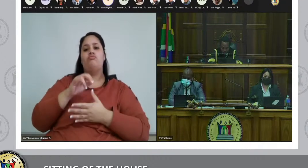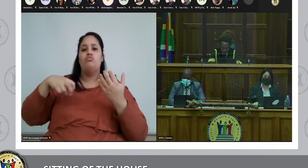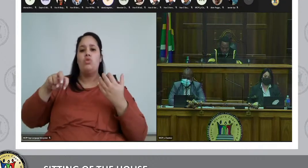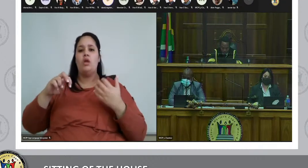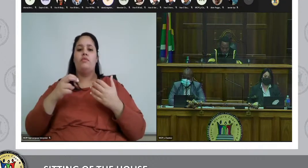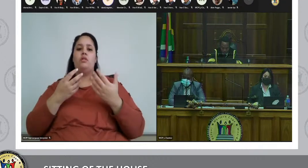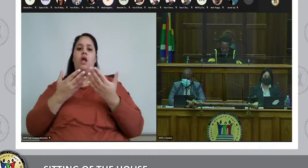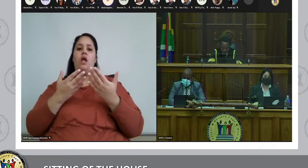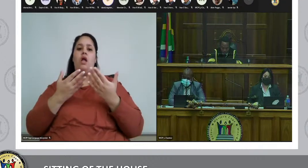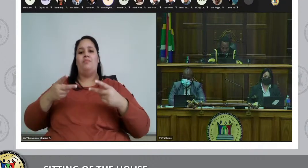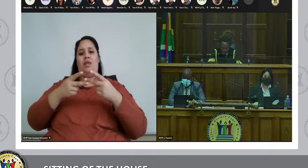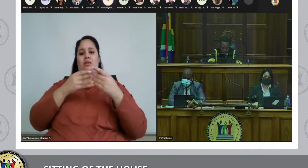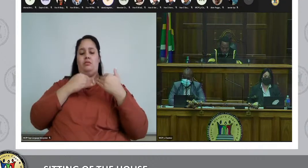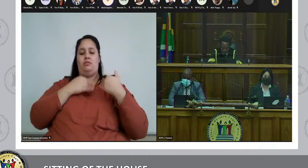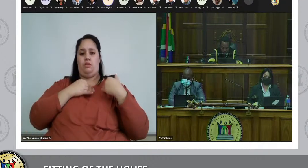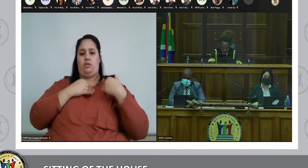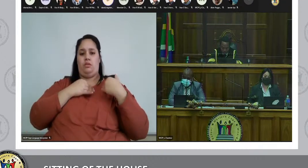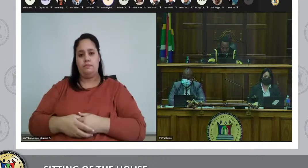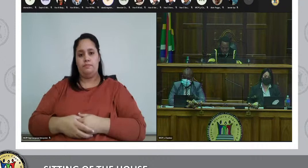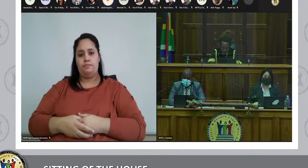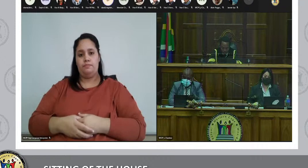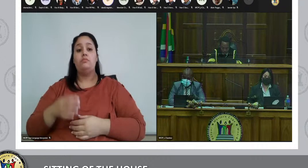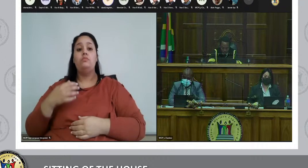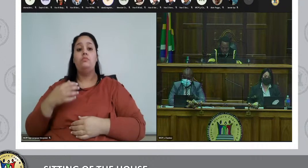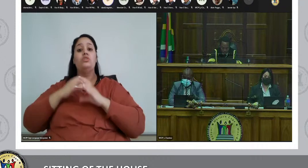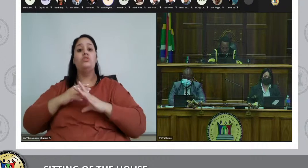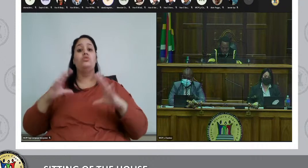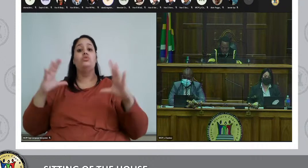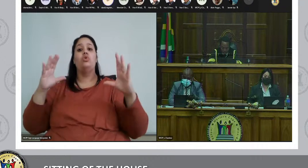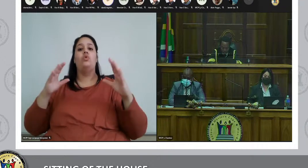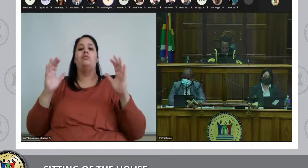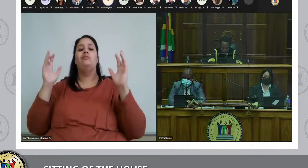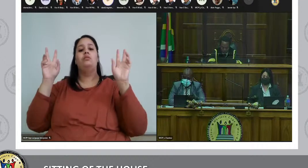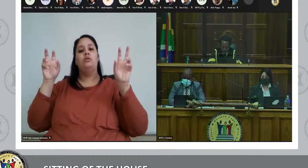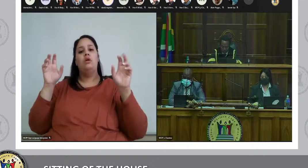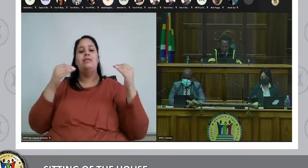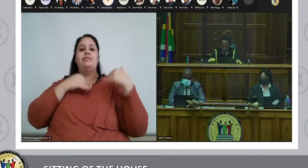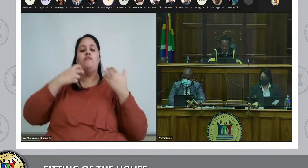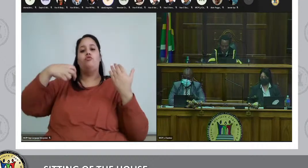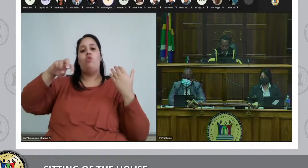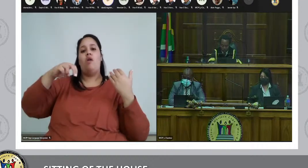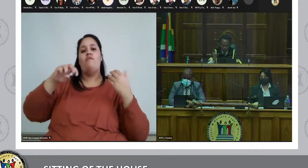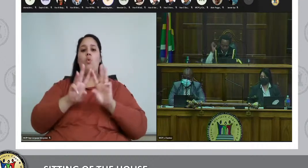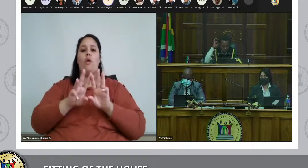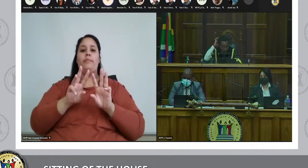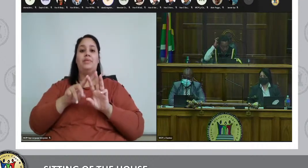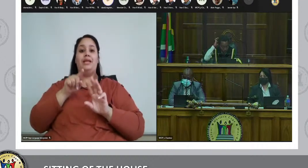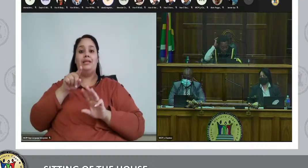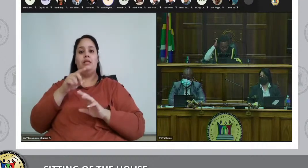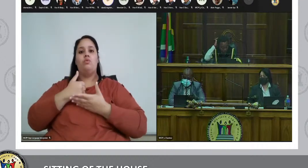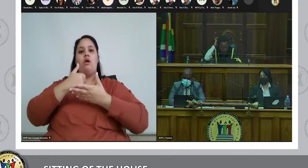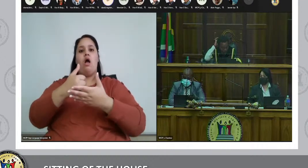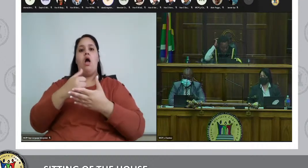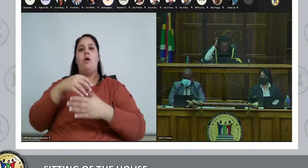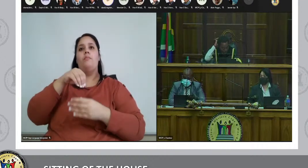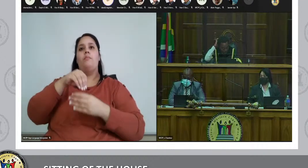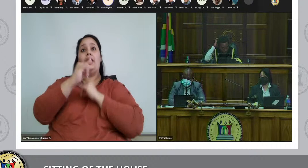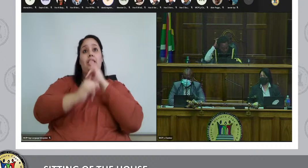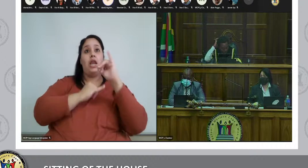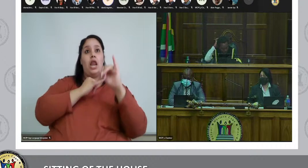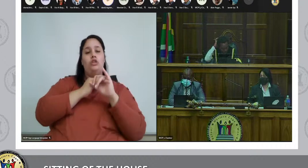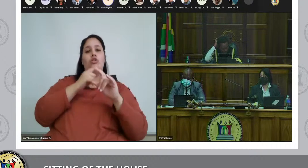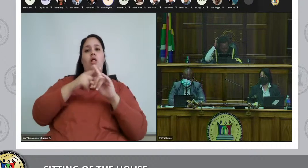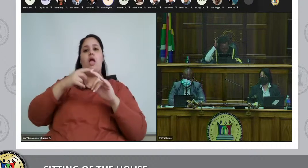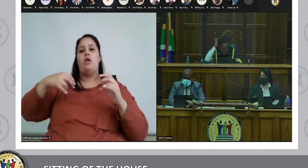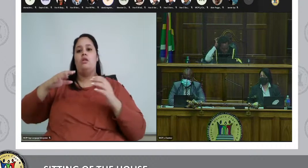safety. We've launched, for example, a Safe Travels website to help domestic and international tourists to navigate restrictions on